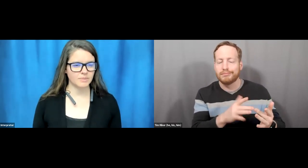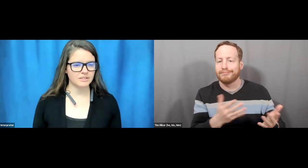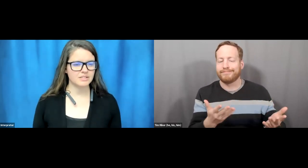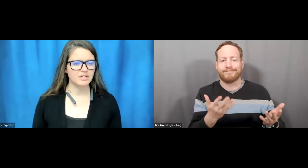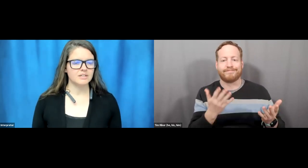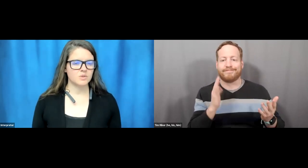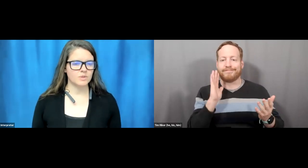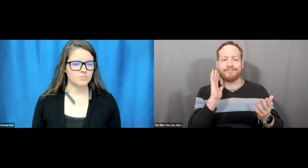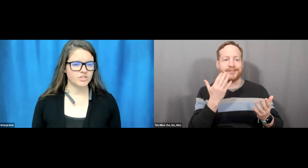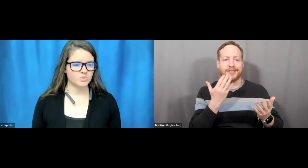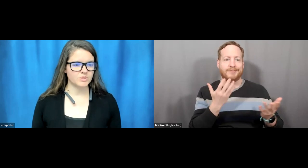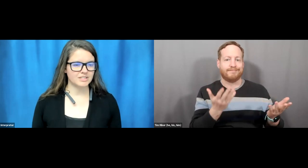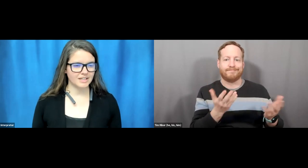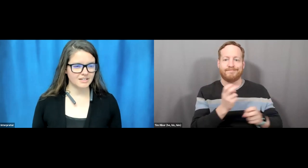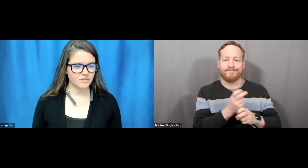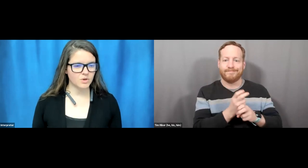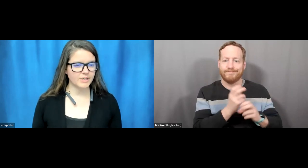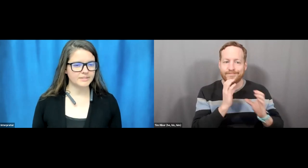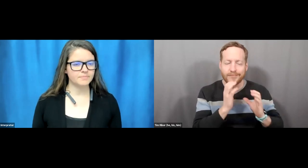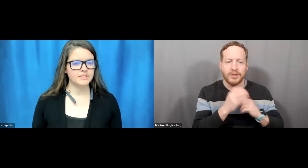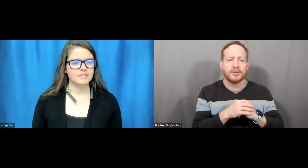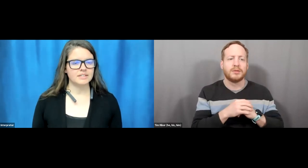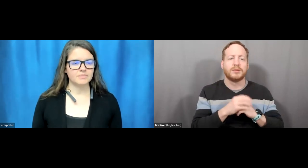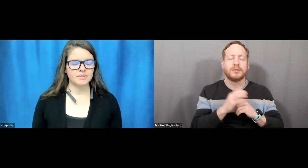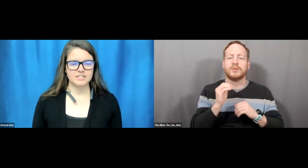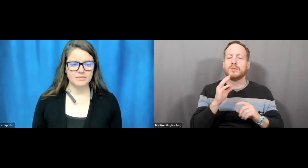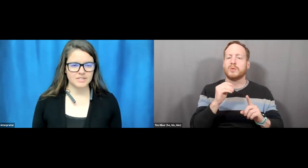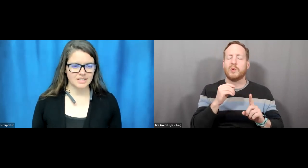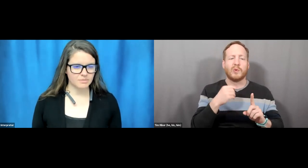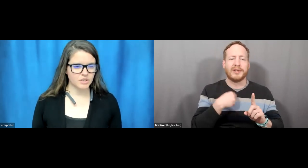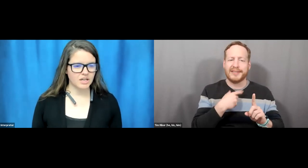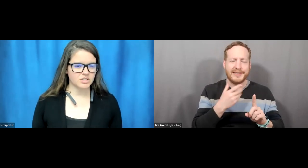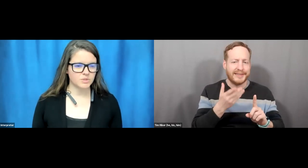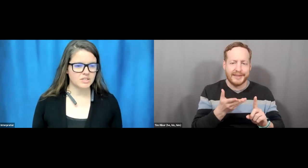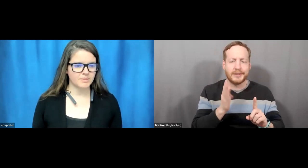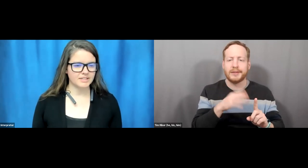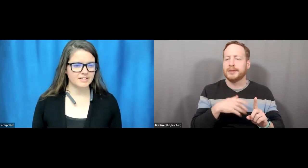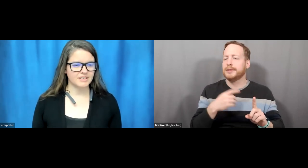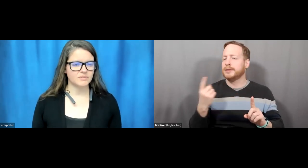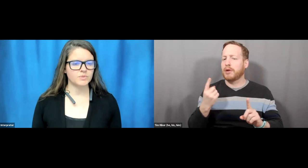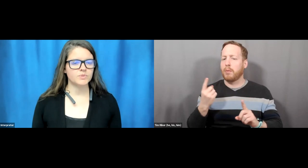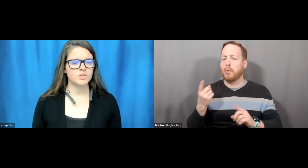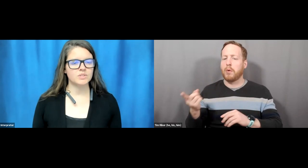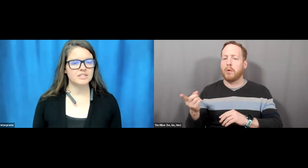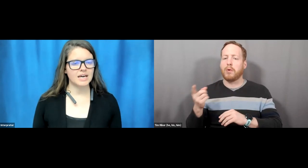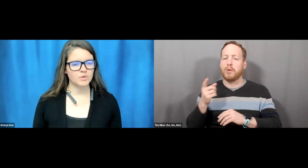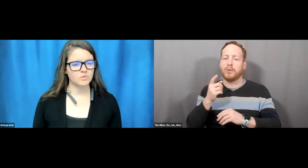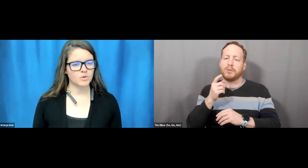response. So this project was delayed for a while. It seems that that communication was not being successful. So since that wasn't